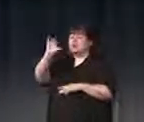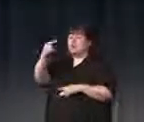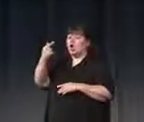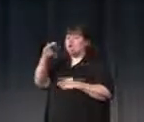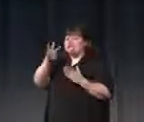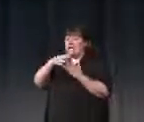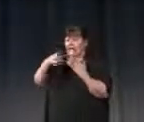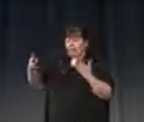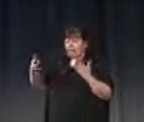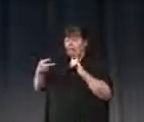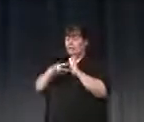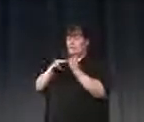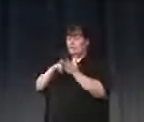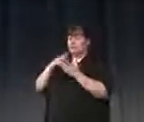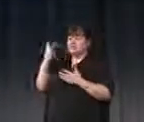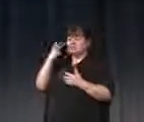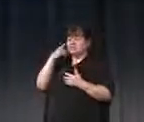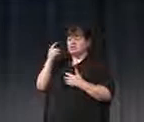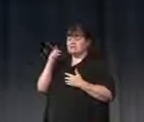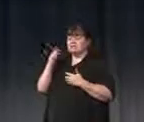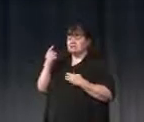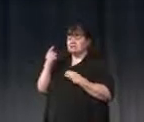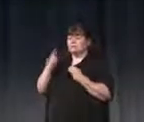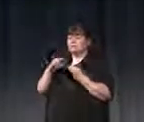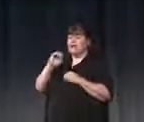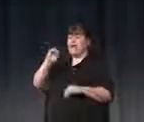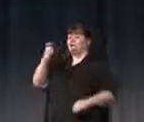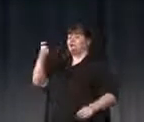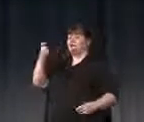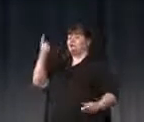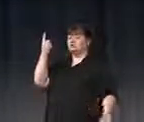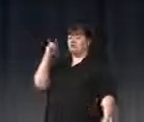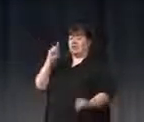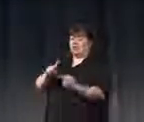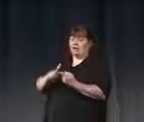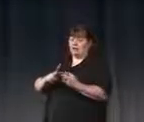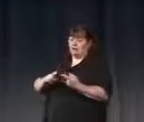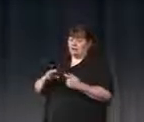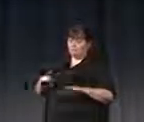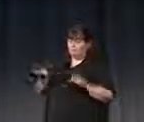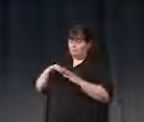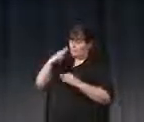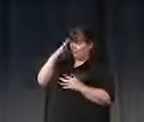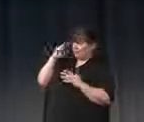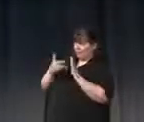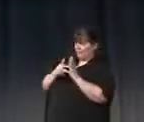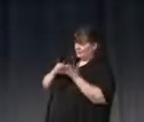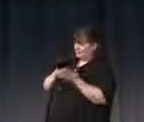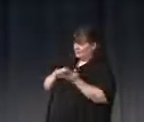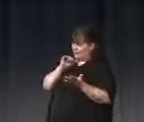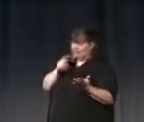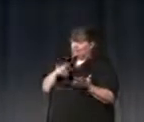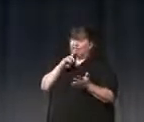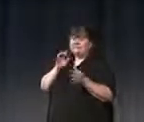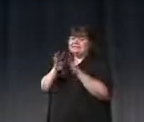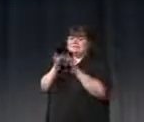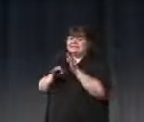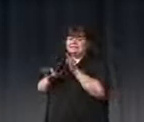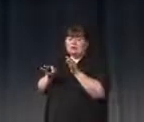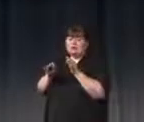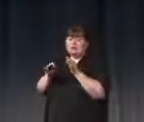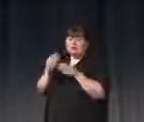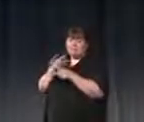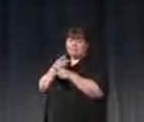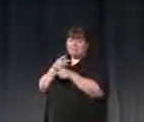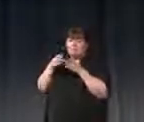means that what we're seeing here is something called exponential decay. And it's not really critical that you know what exponential decay is. It's a very simple mathematical form.